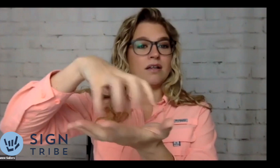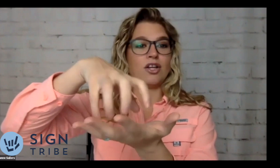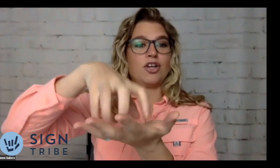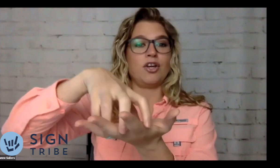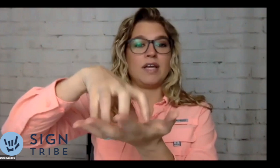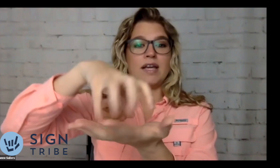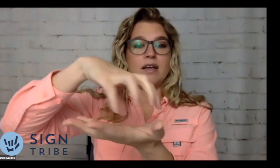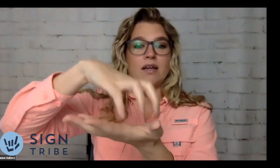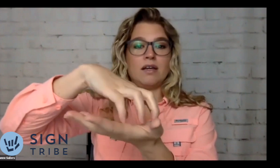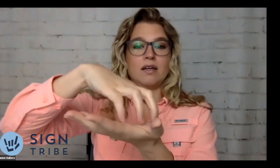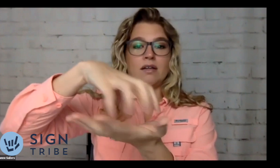Cookie.